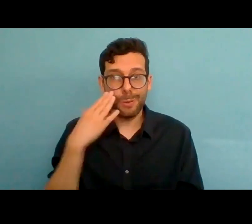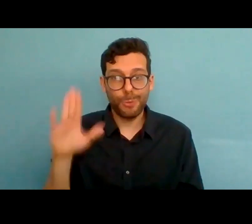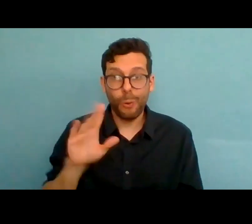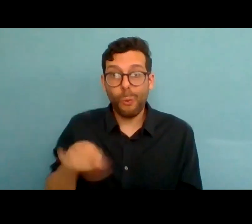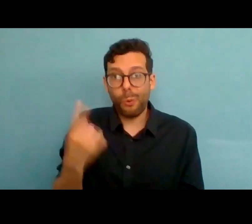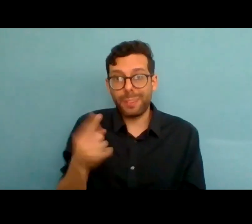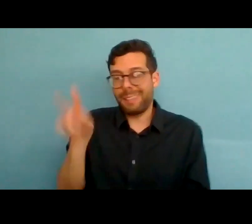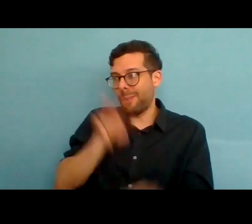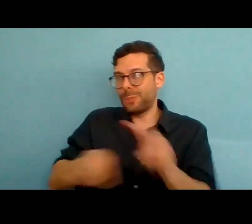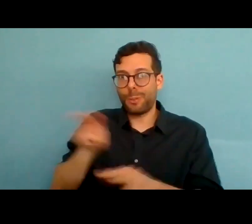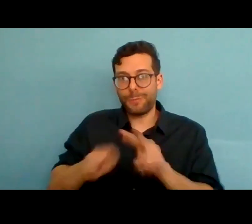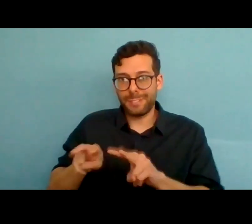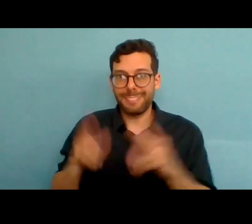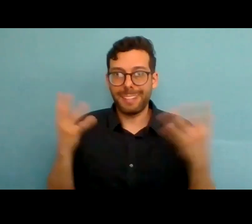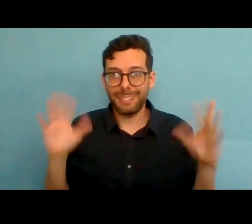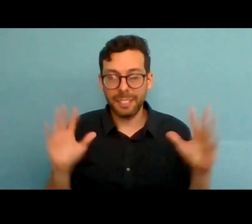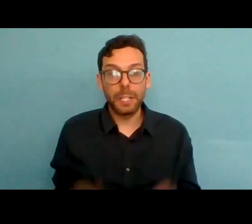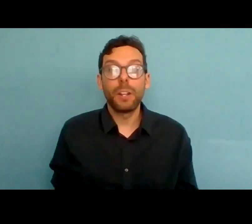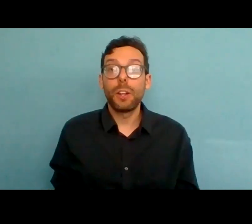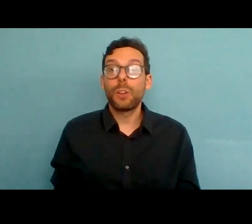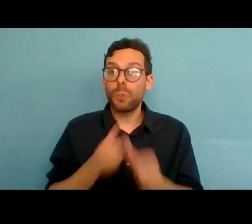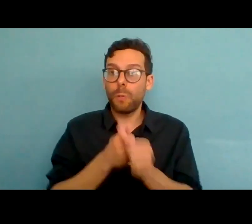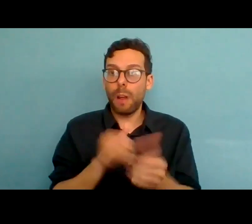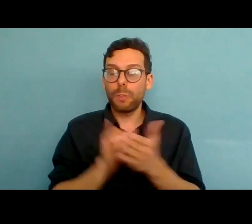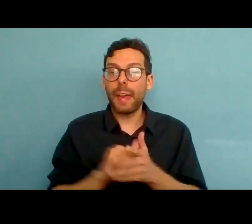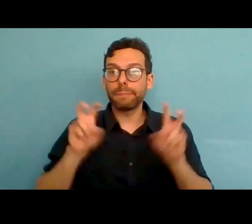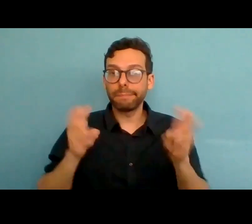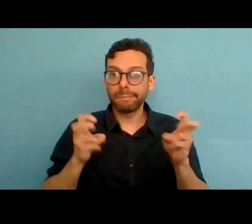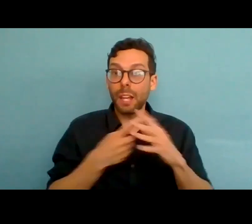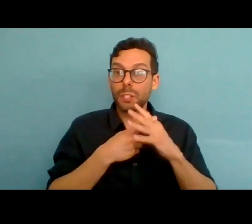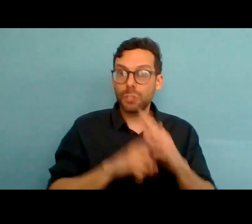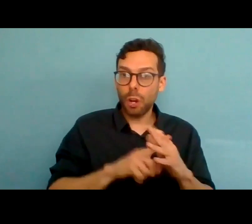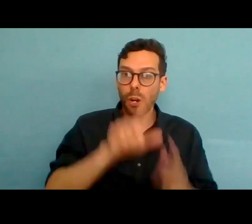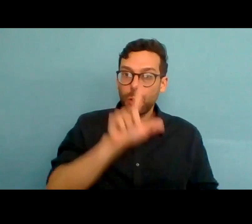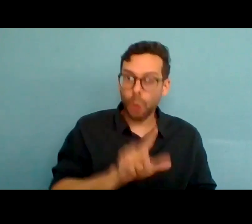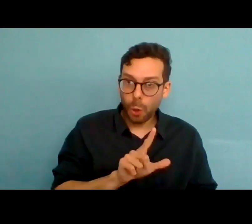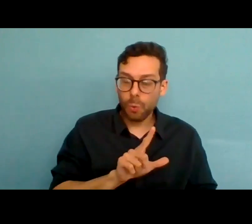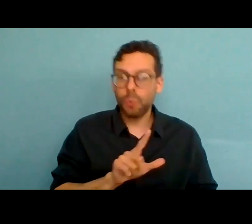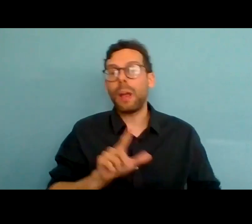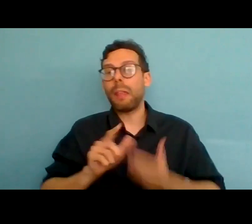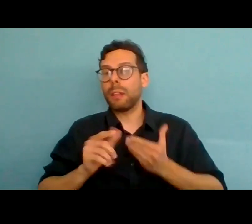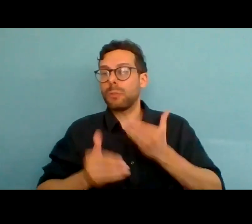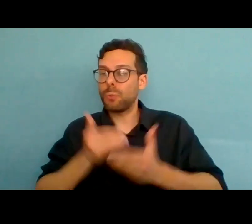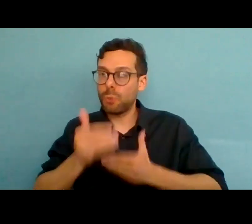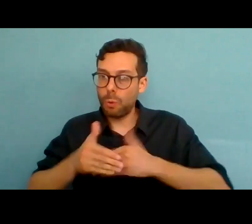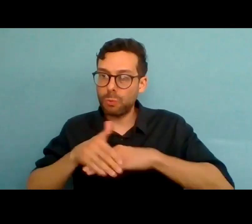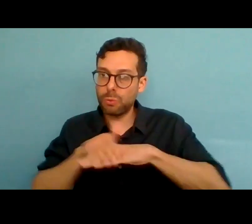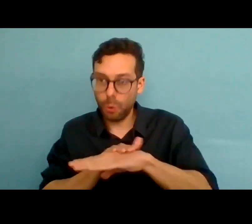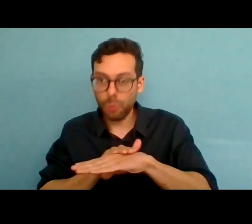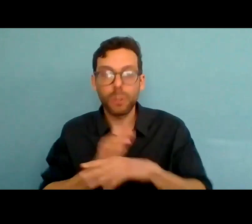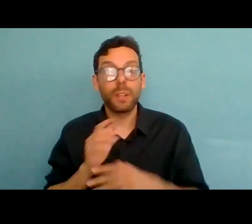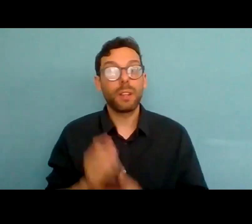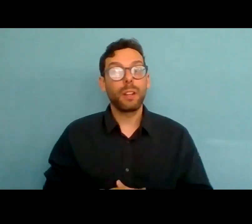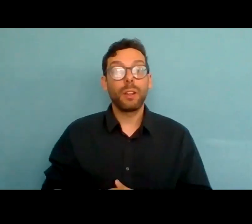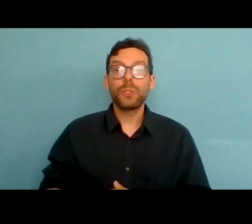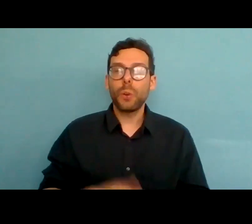following that same mantra of start low, go slow, usually I recommend to fellow prescribers that you start low at about 1